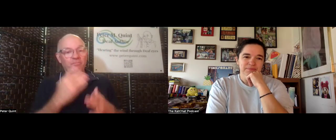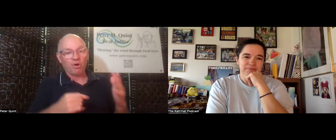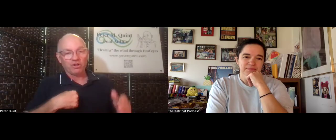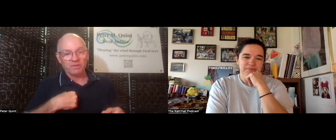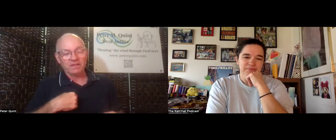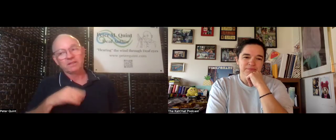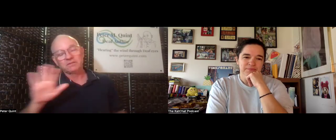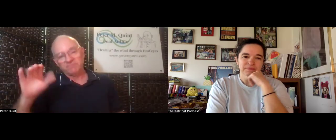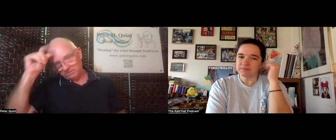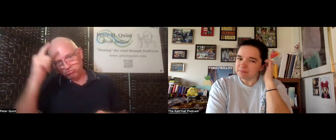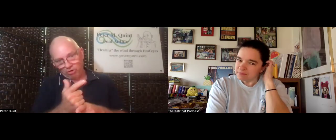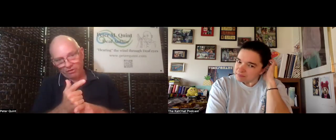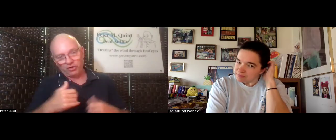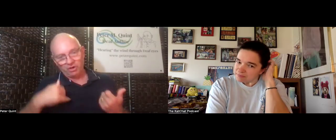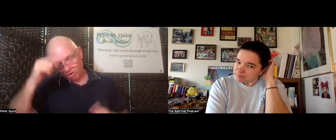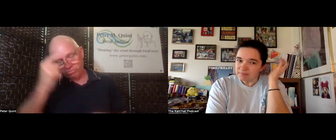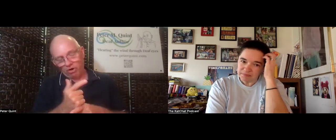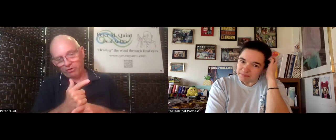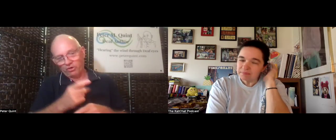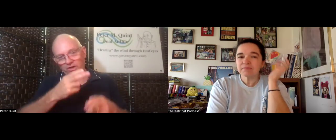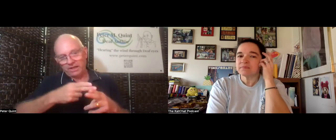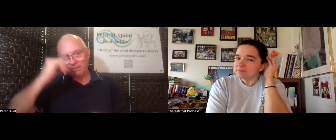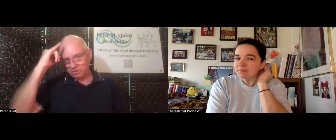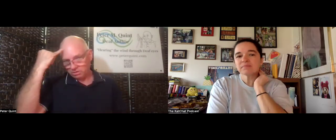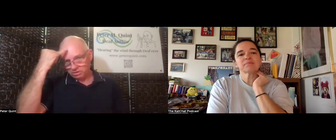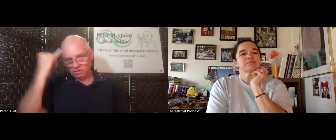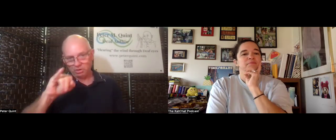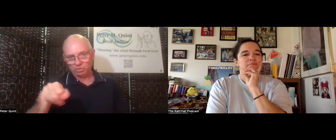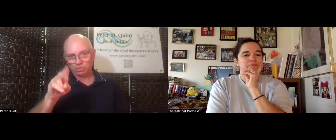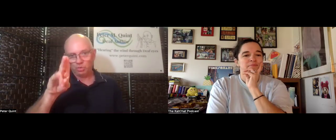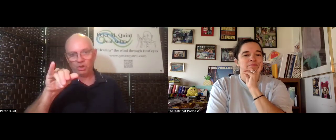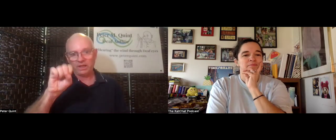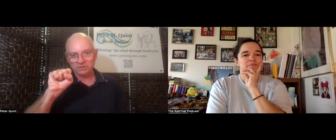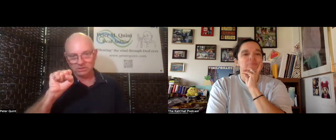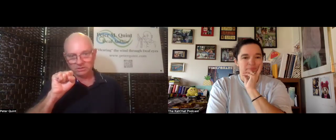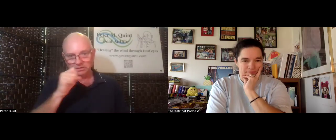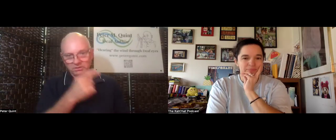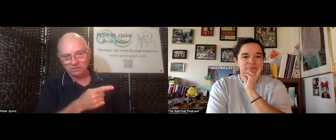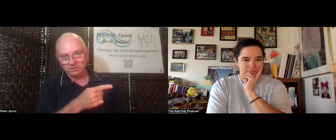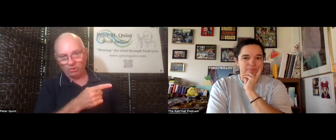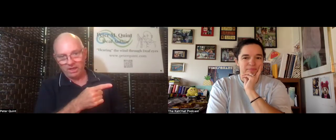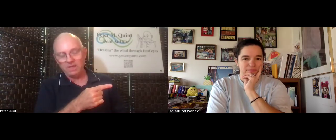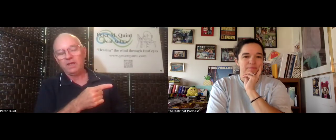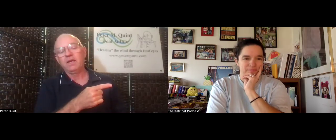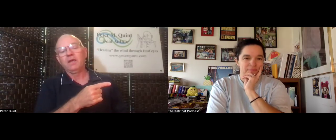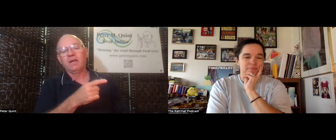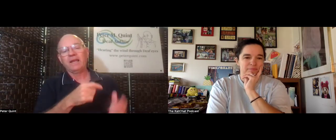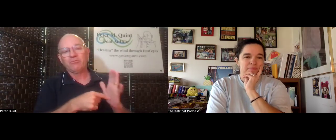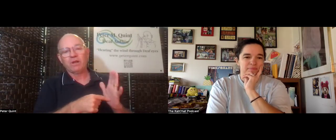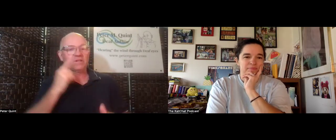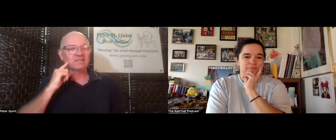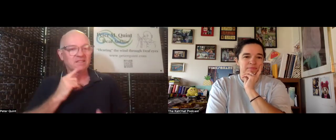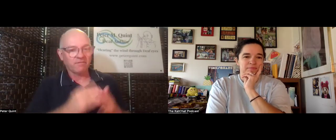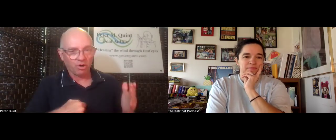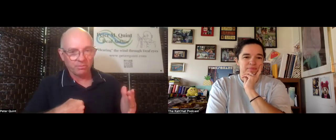The deaf part of me is younger brother named Julius. Okay. And